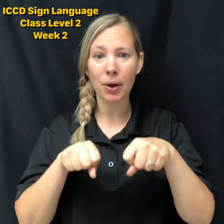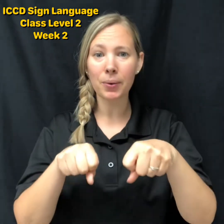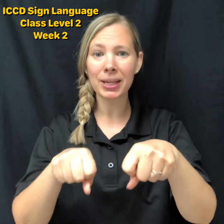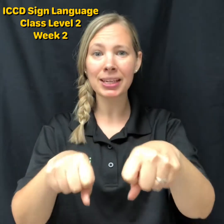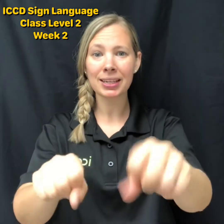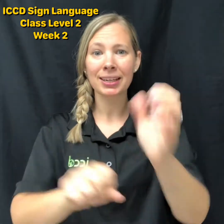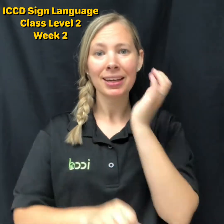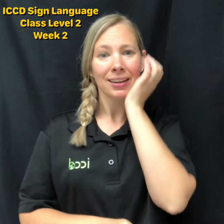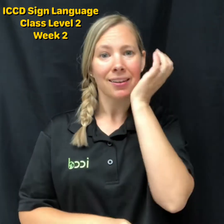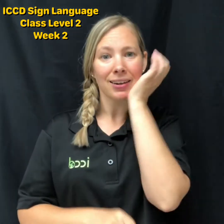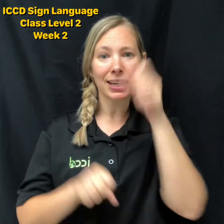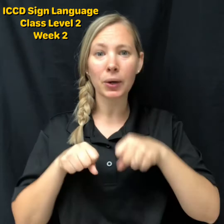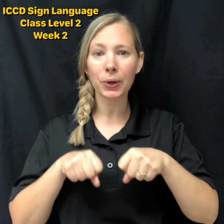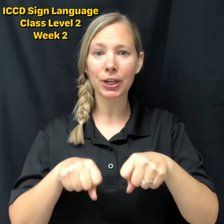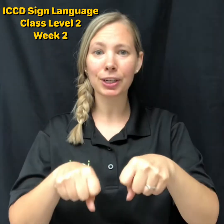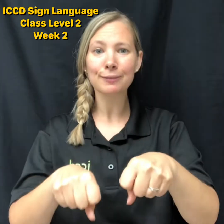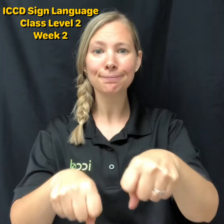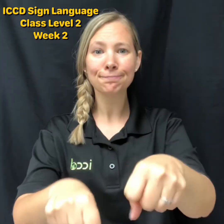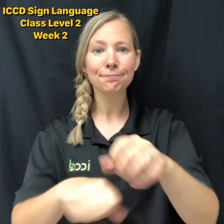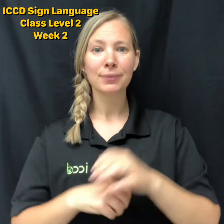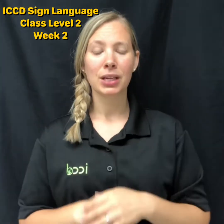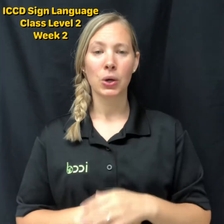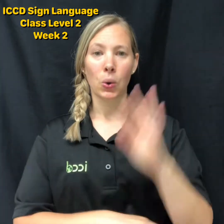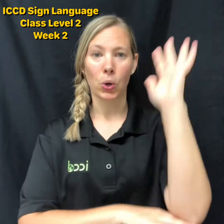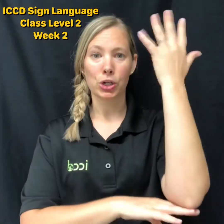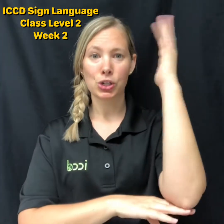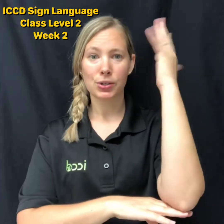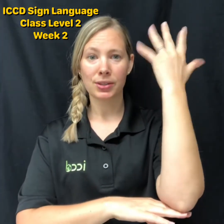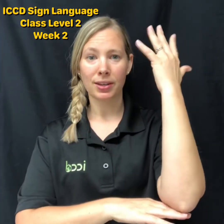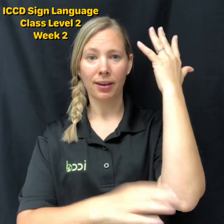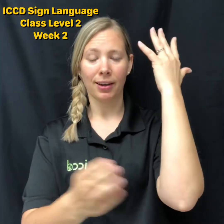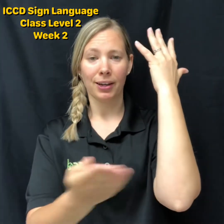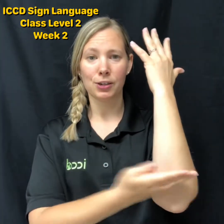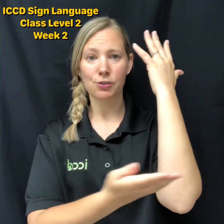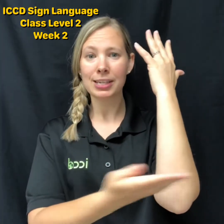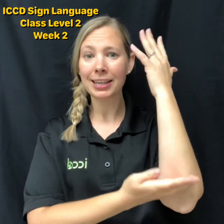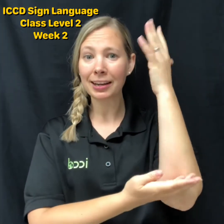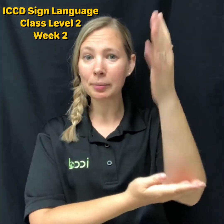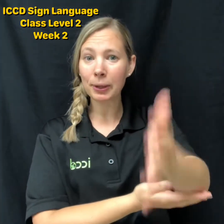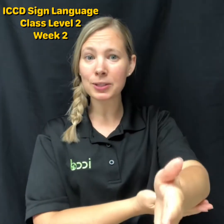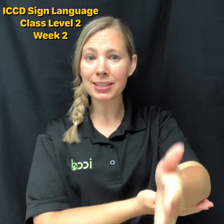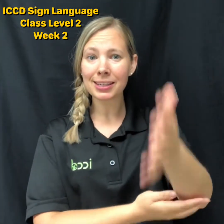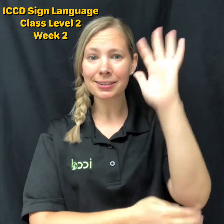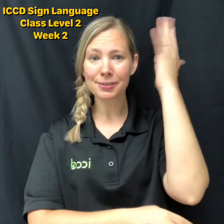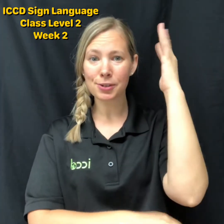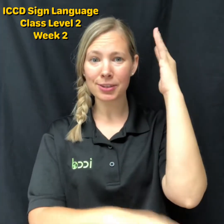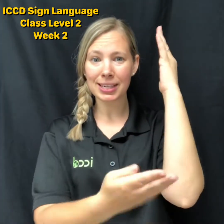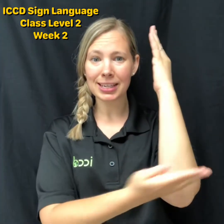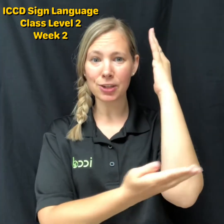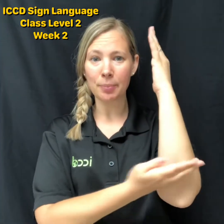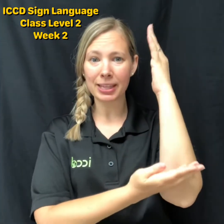mowing, lawn care worker, or tree cutting person, tree, chop it